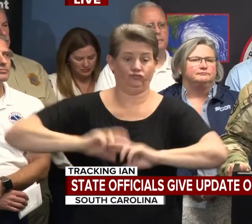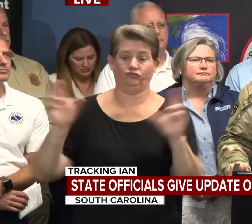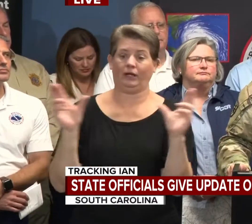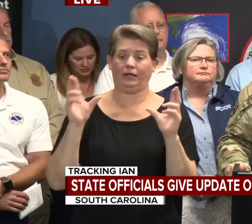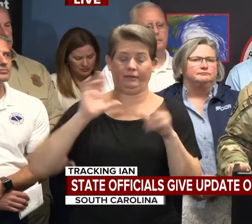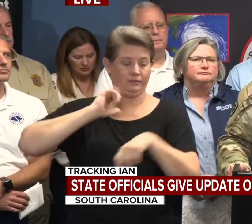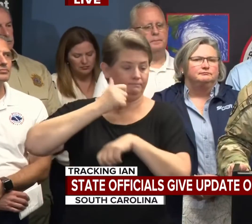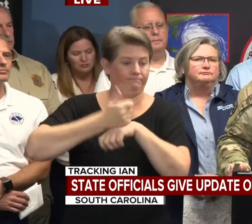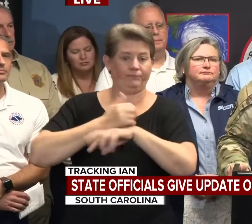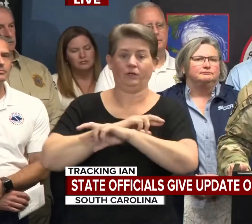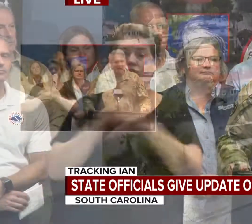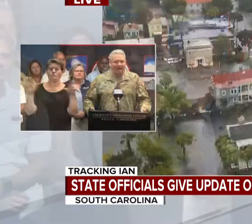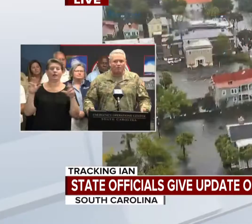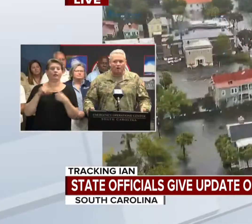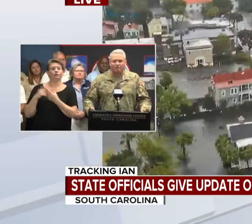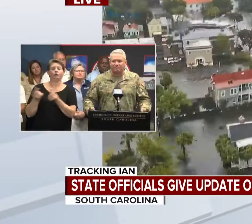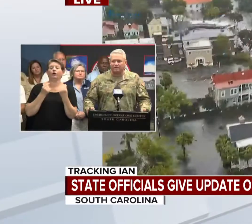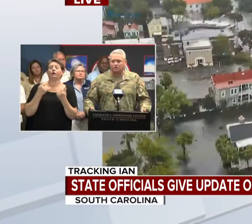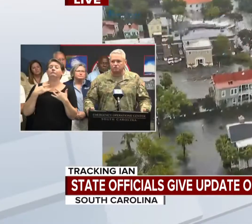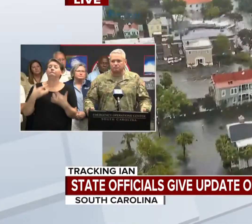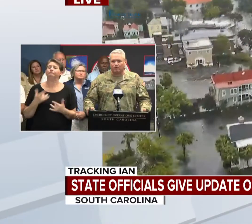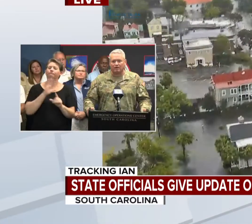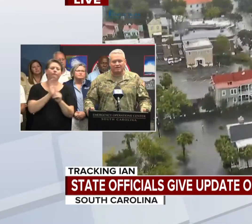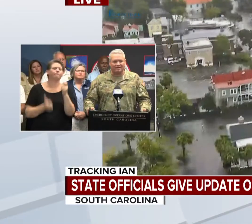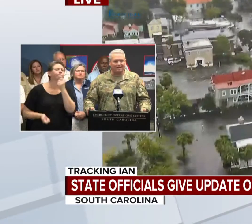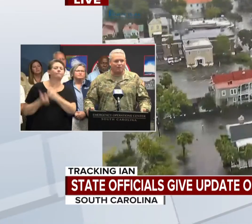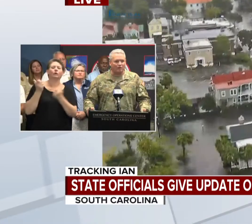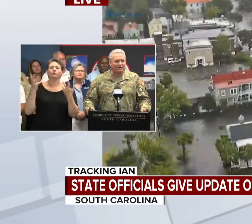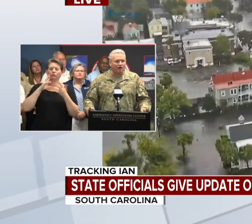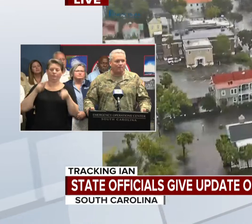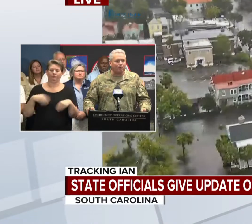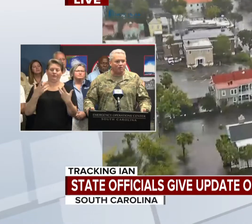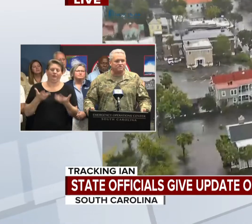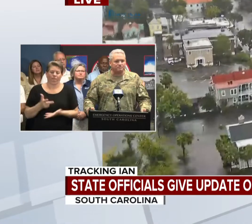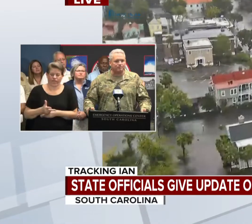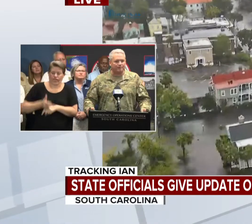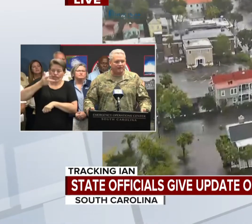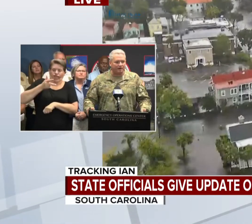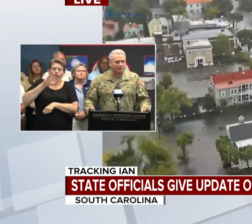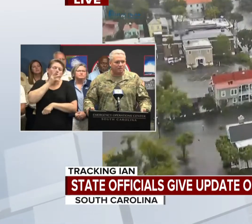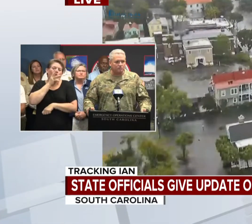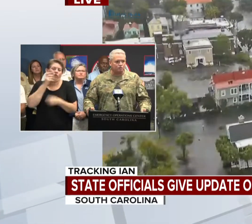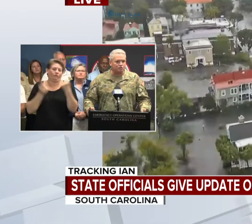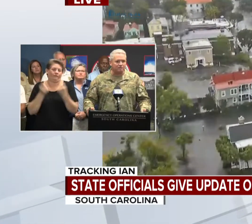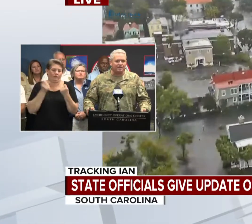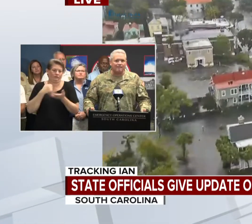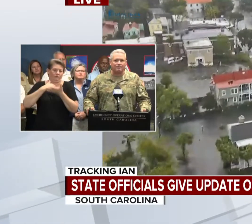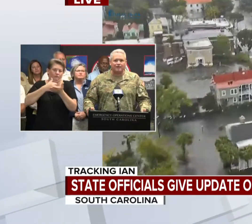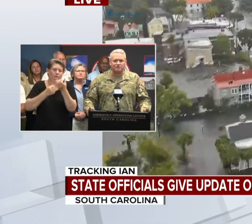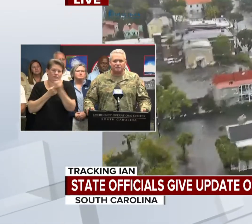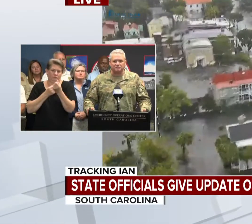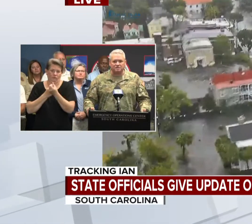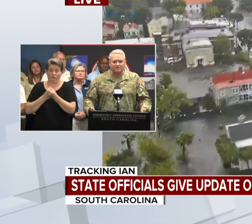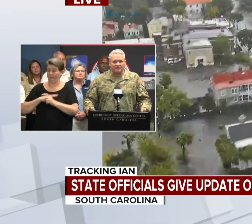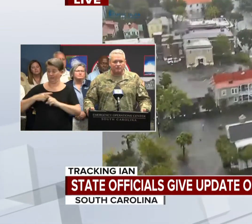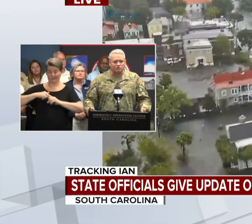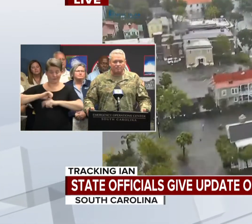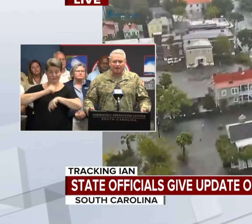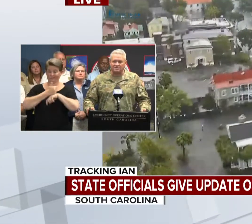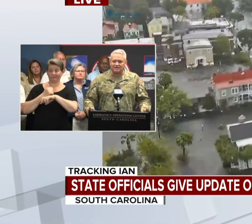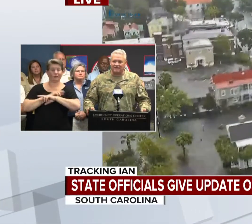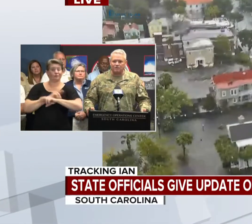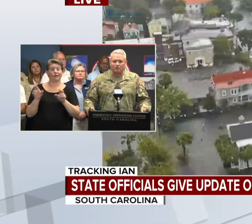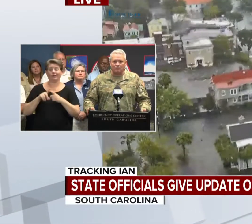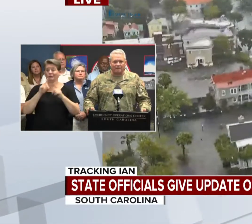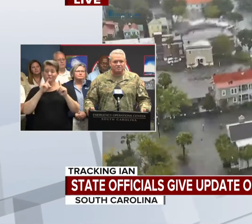forward, primarily performing high water vehicle support, and we are poised and prepared to shift operations in